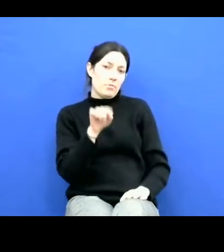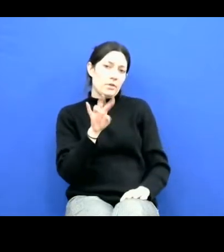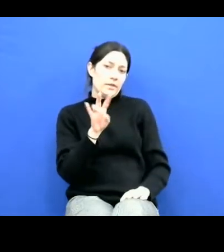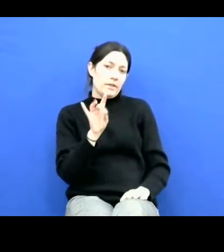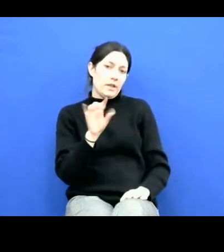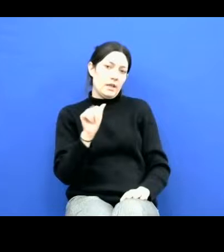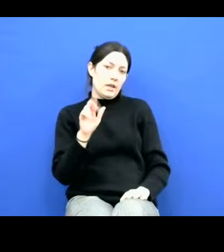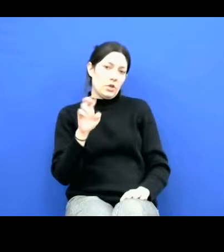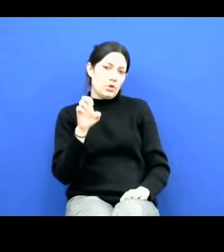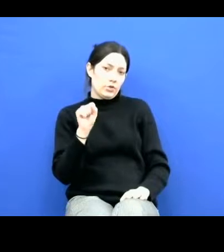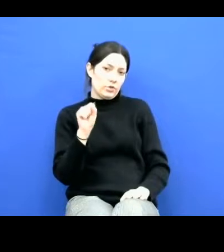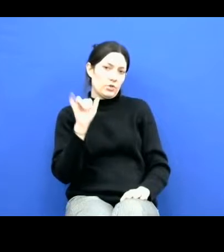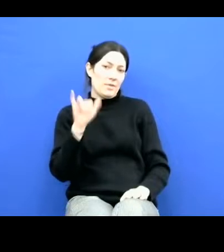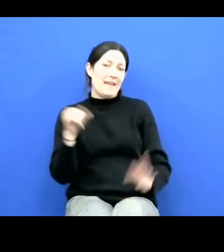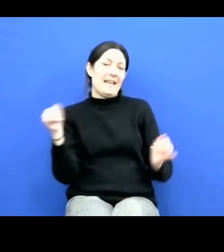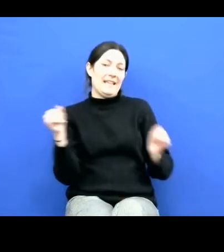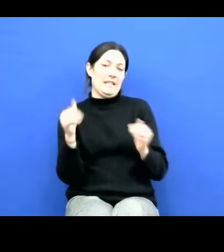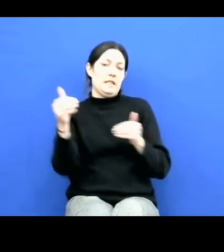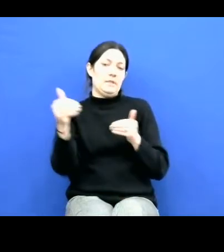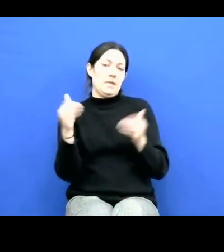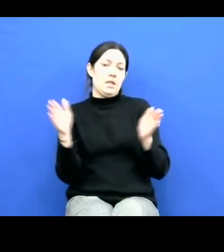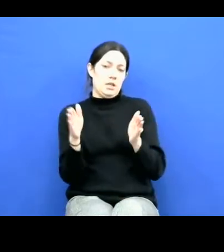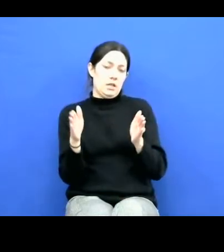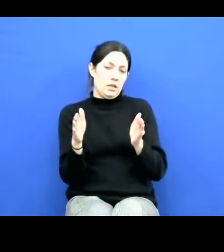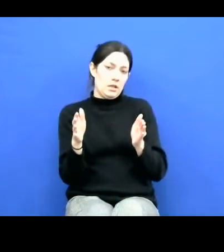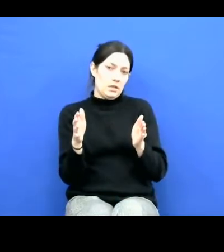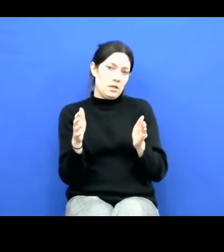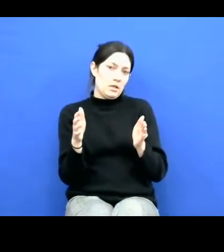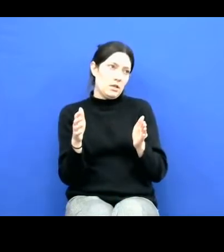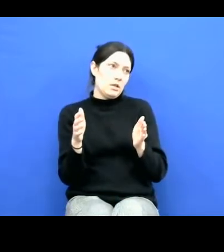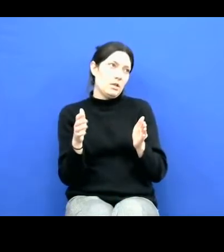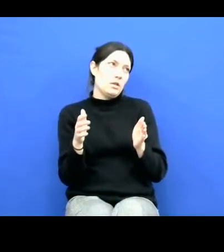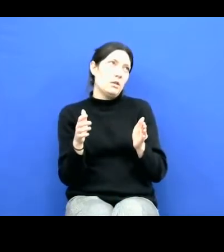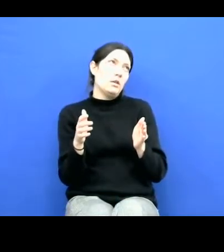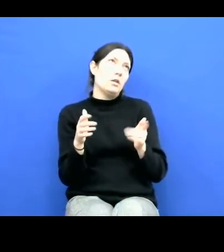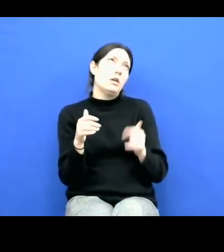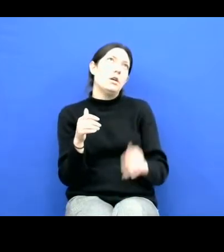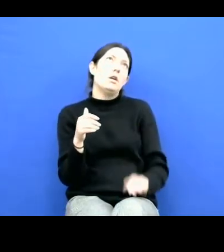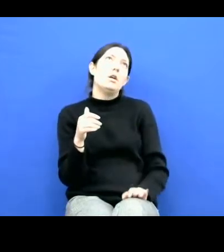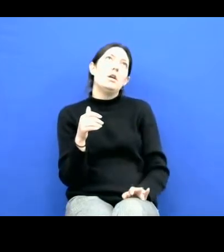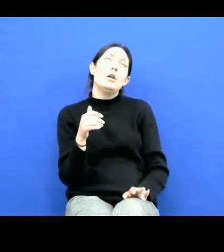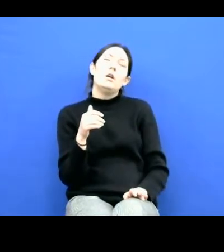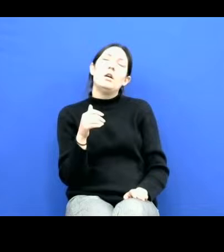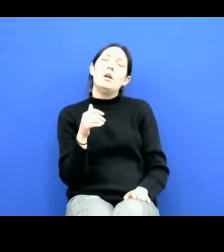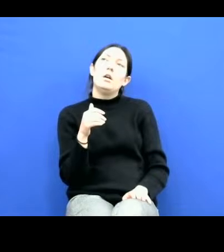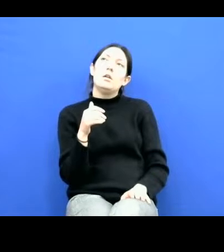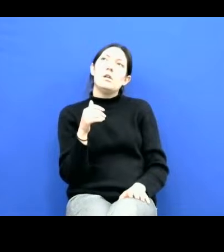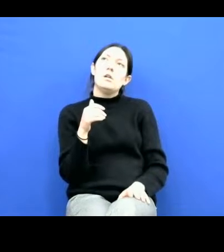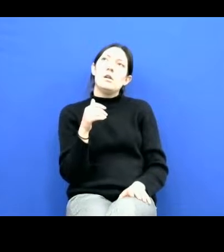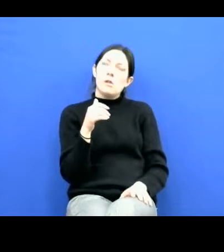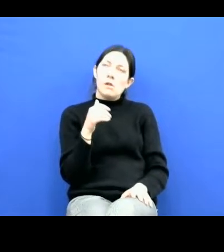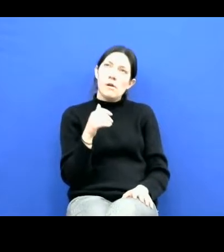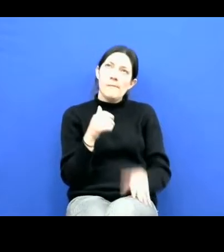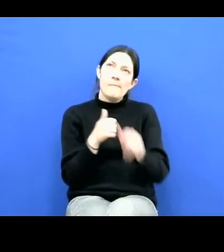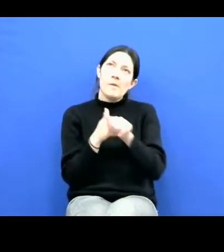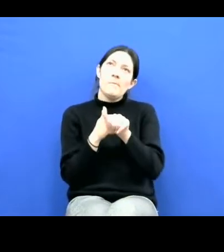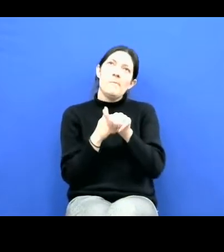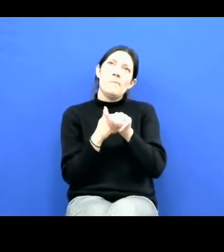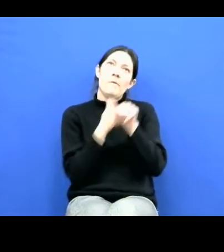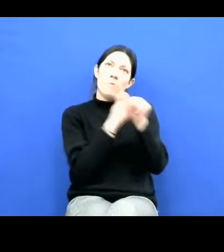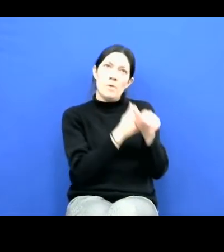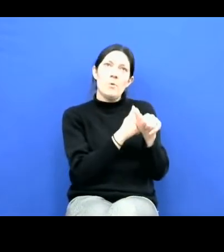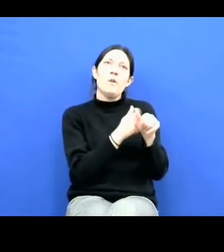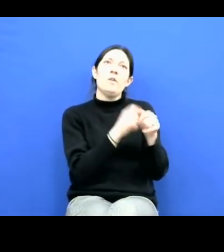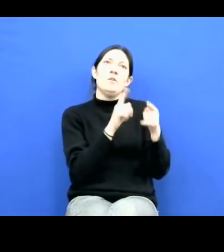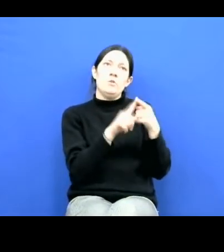farmland. So that easement or deed restriction, it must in accordance, in a form accordance, or excuse me, acceptable to the town attorney,